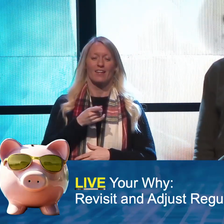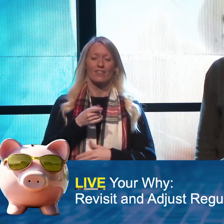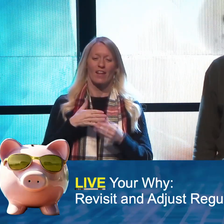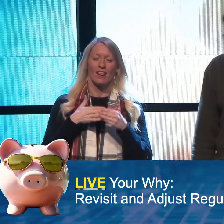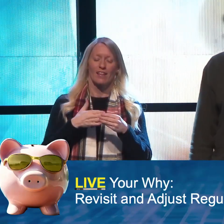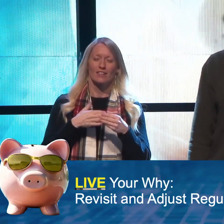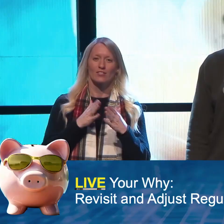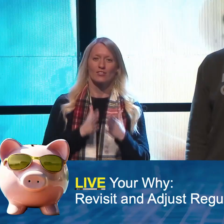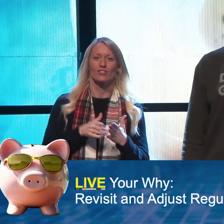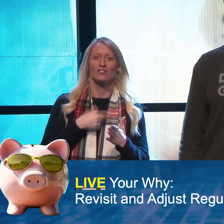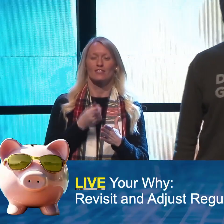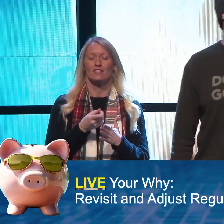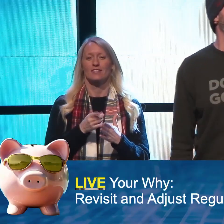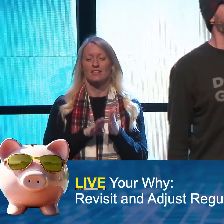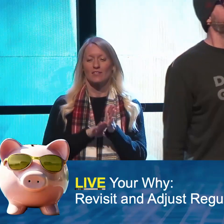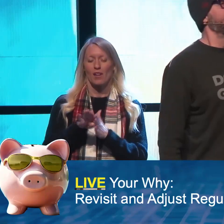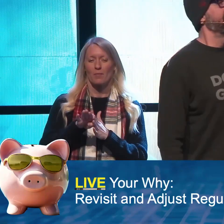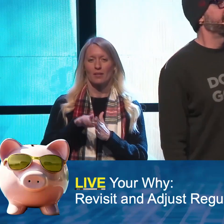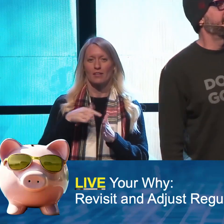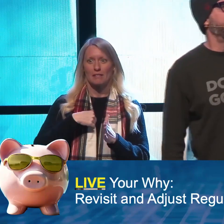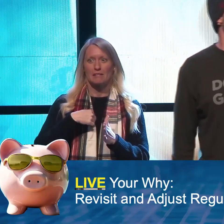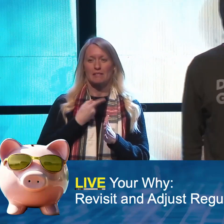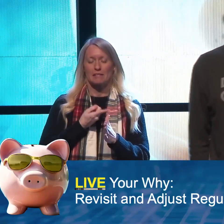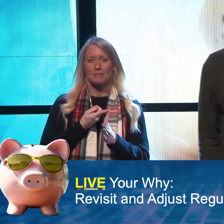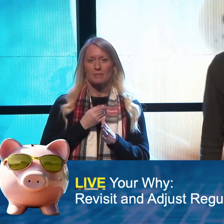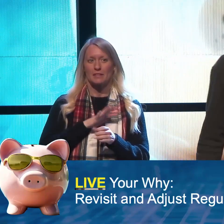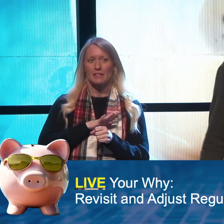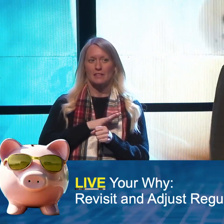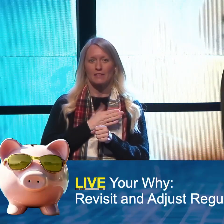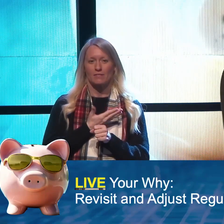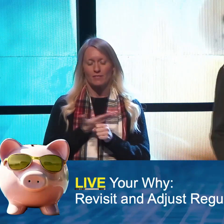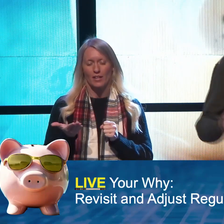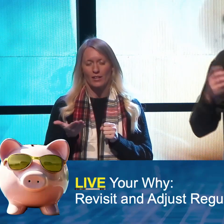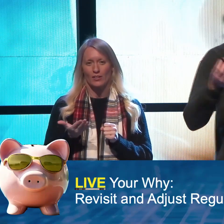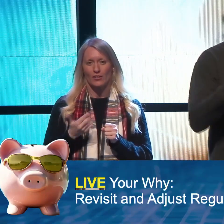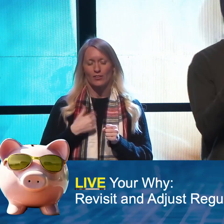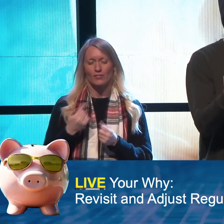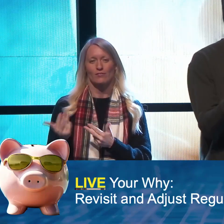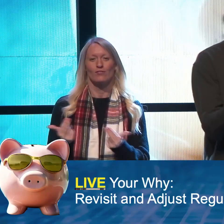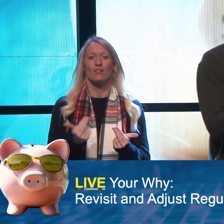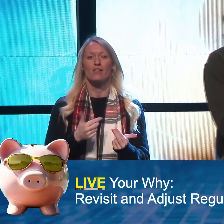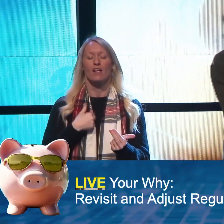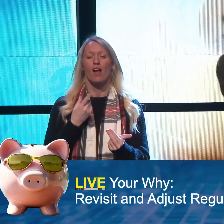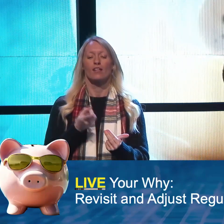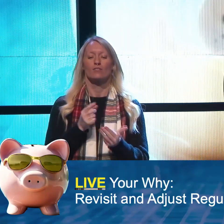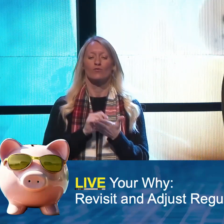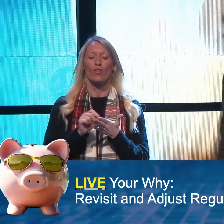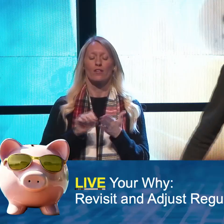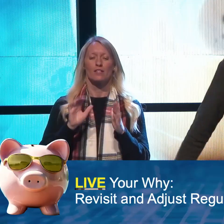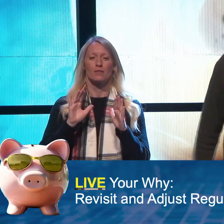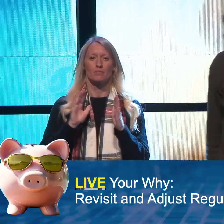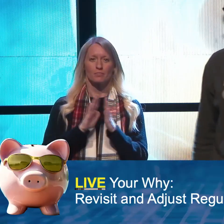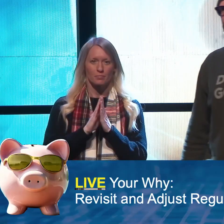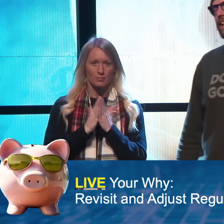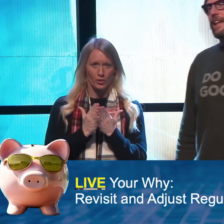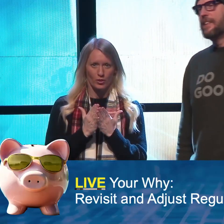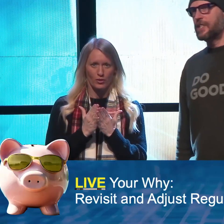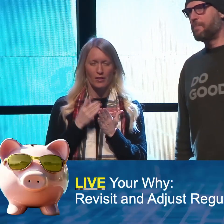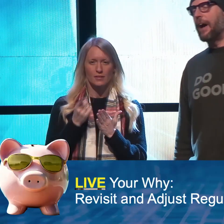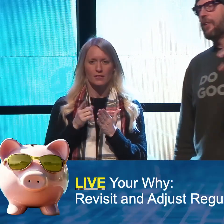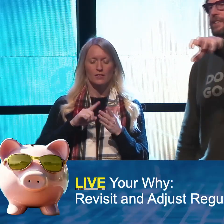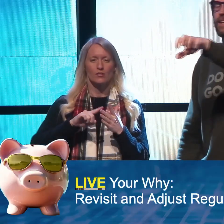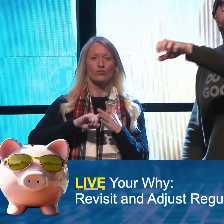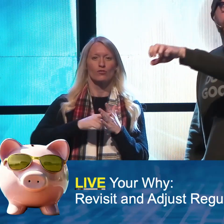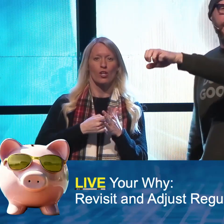Oh, I'm going to get fired. Okay, listen. He wrote this great book, and basically the premise of this book, it starts with a fable, and it's like